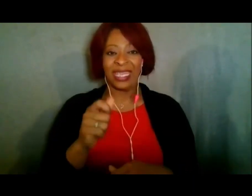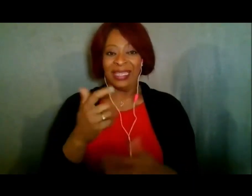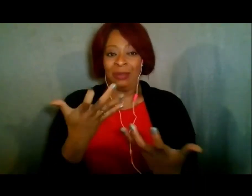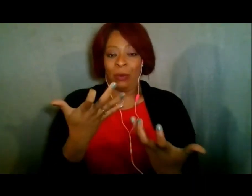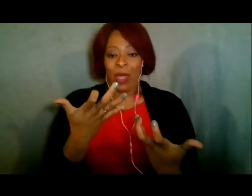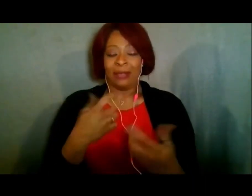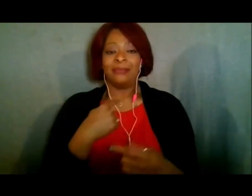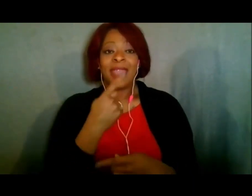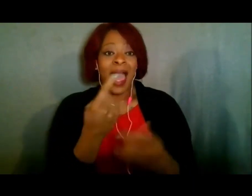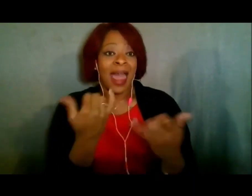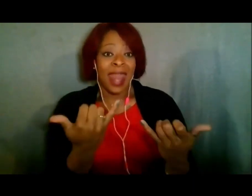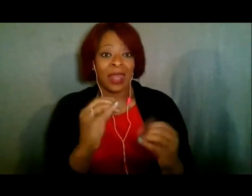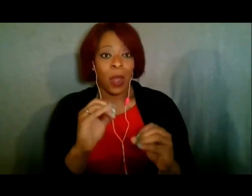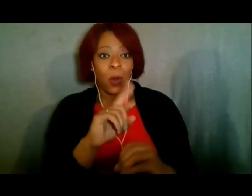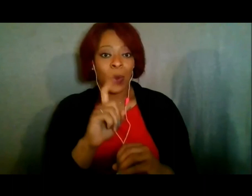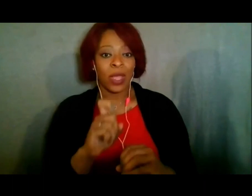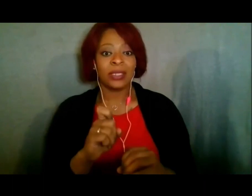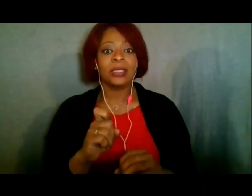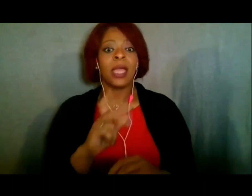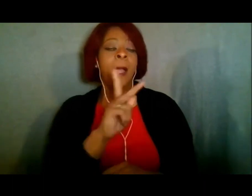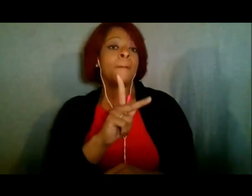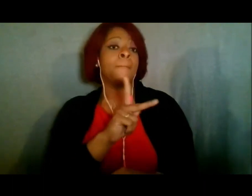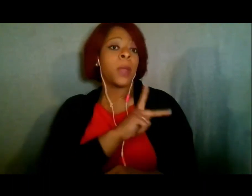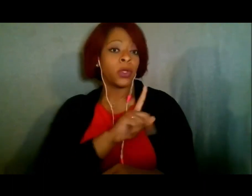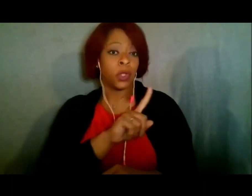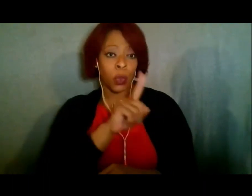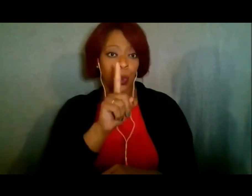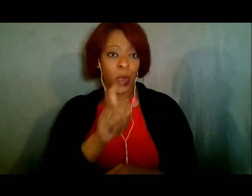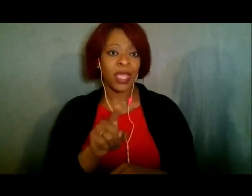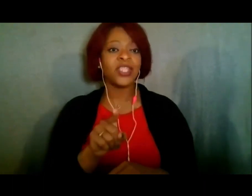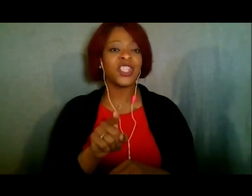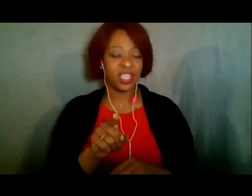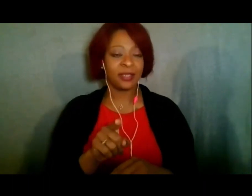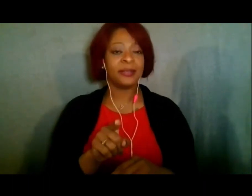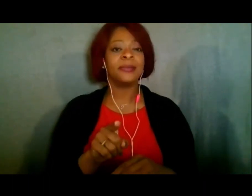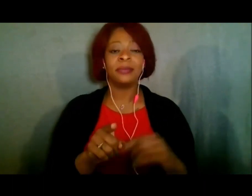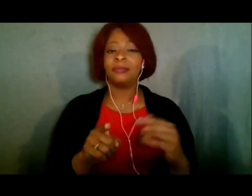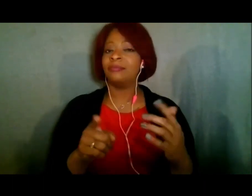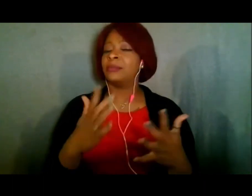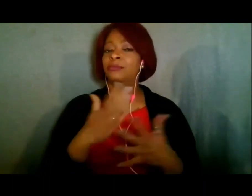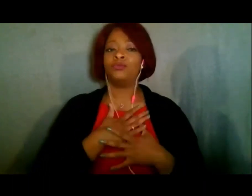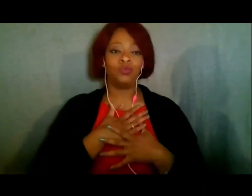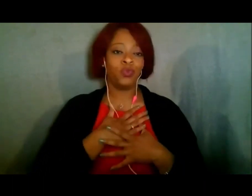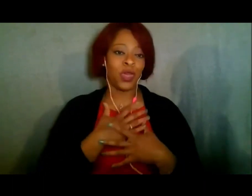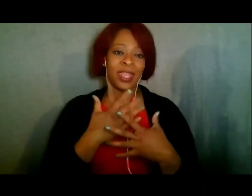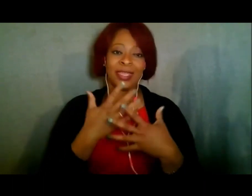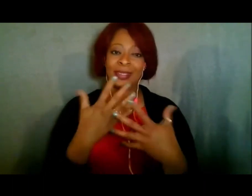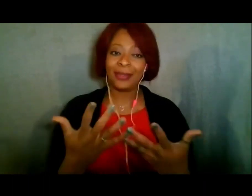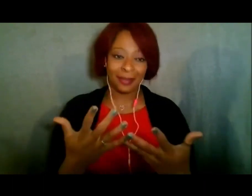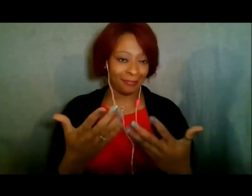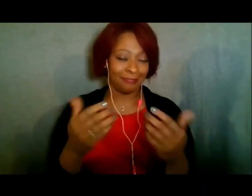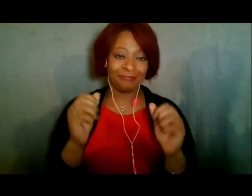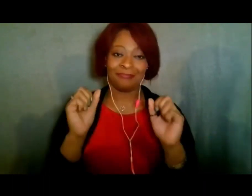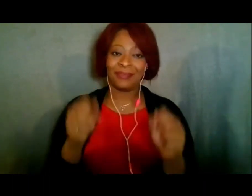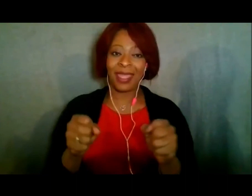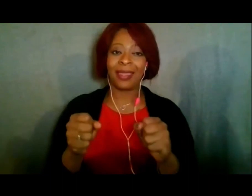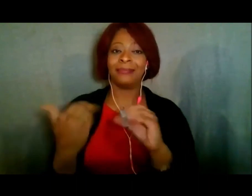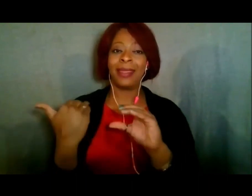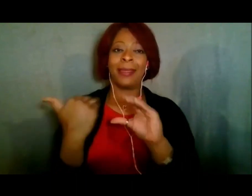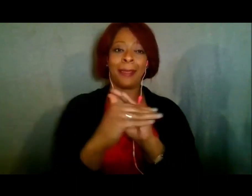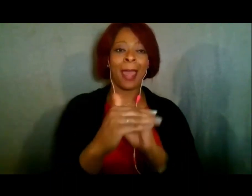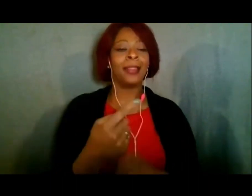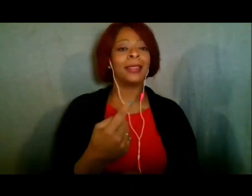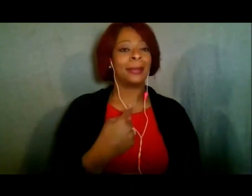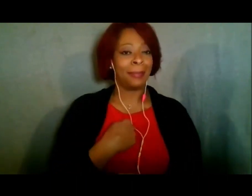loud, personal questions, I am more than happy to receive emails